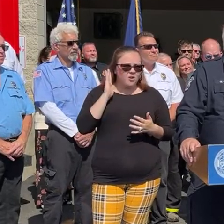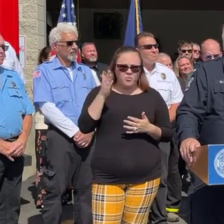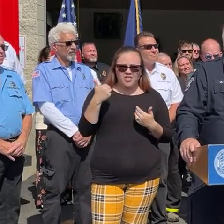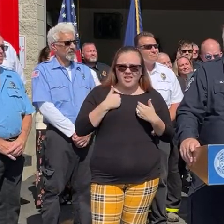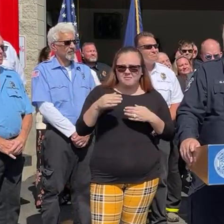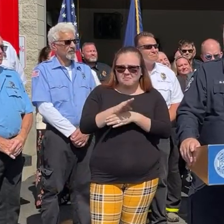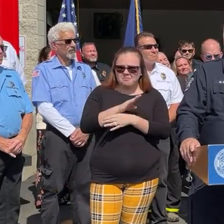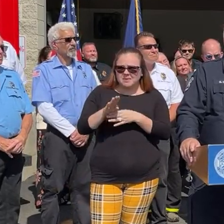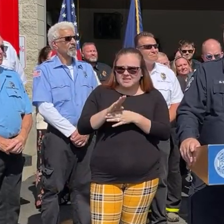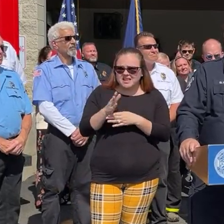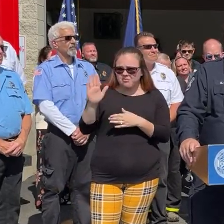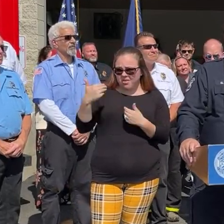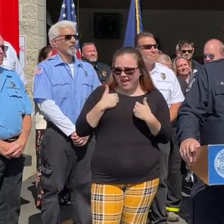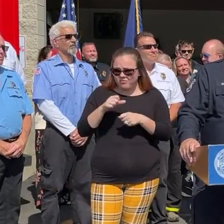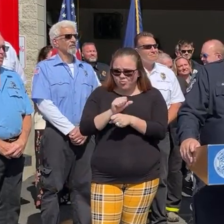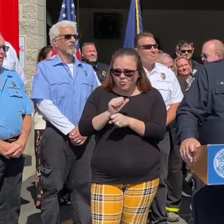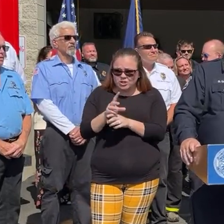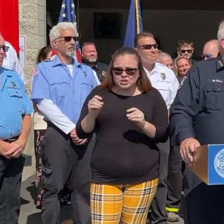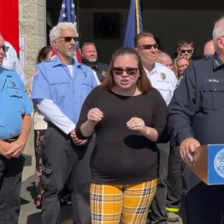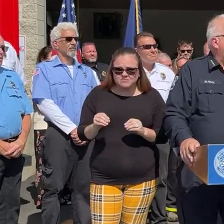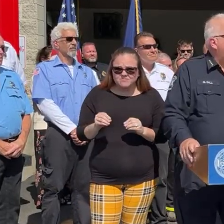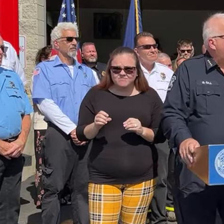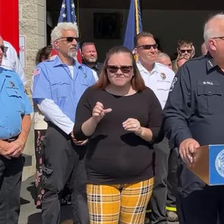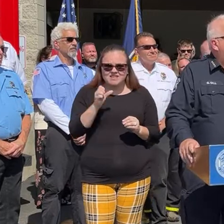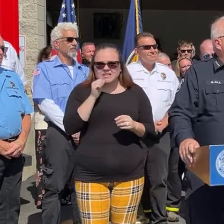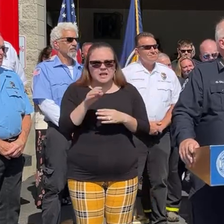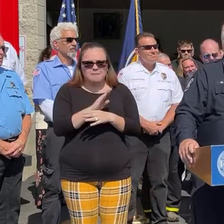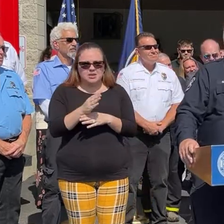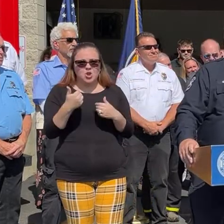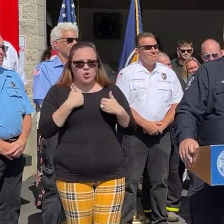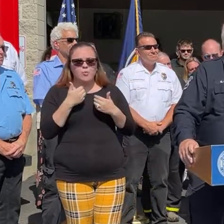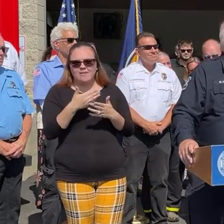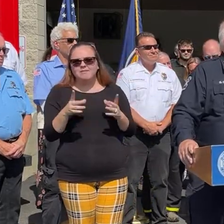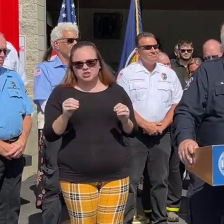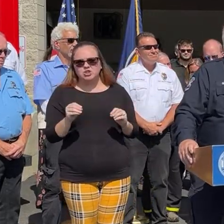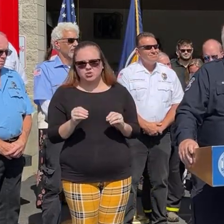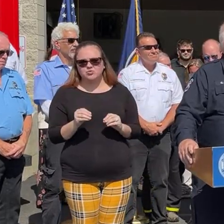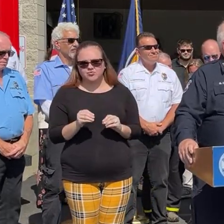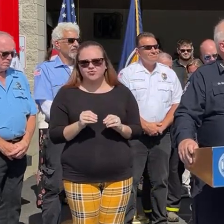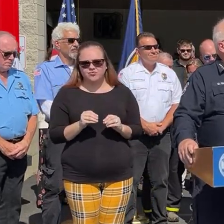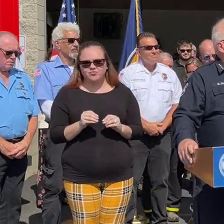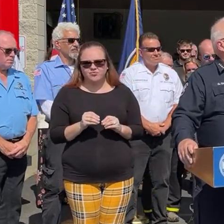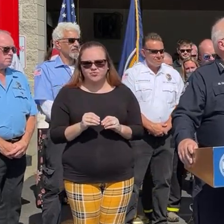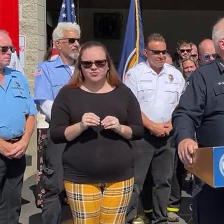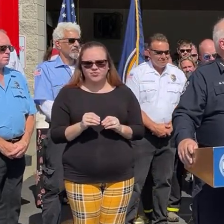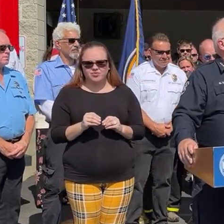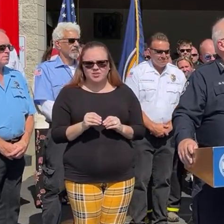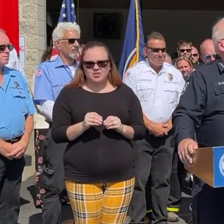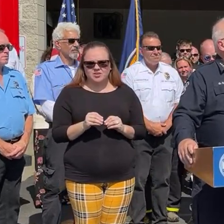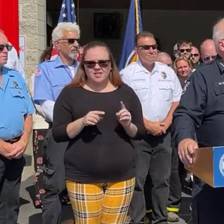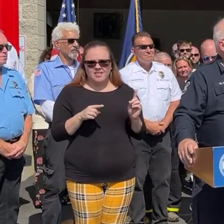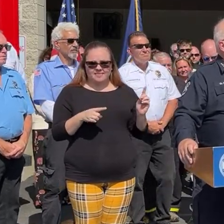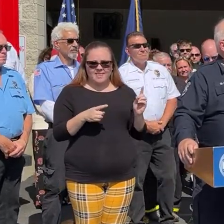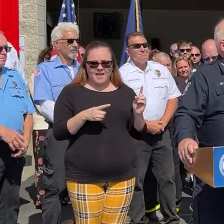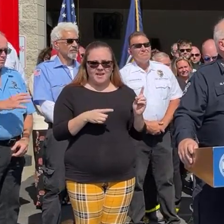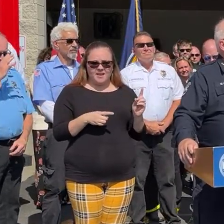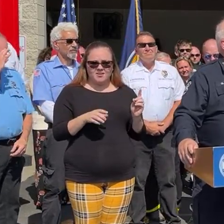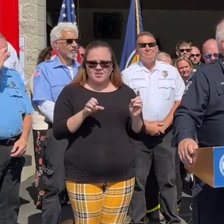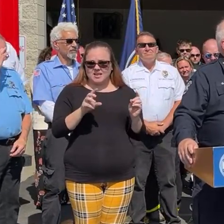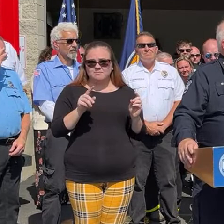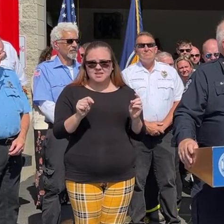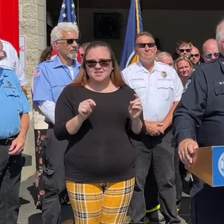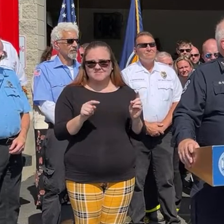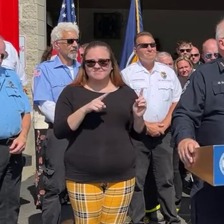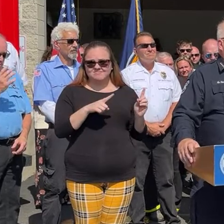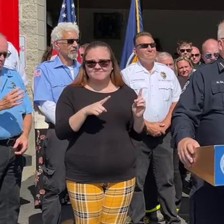enough, I guess, is the short answer here? It's not busy. We have things for them to do. They're paramedics, they're advanced EMTs, they're